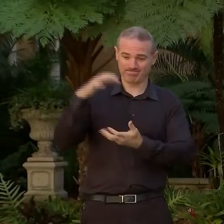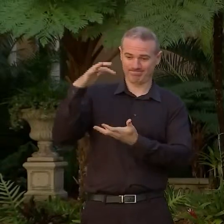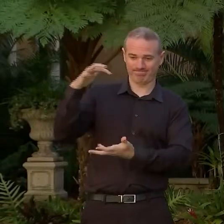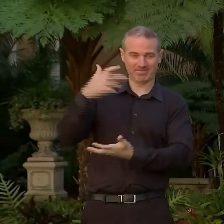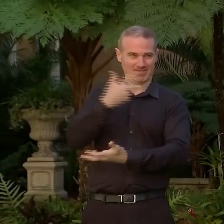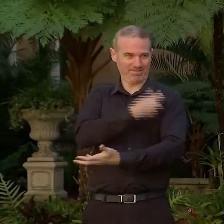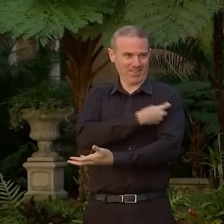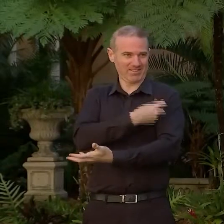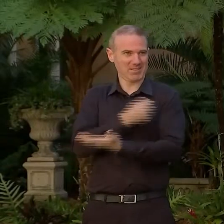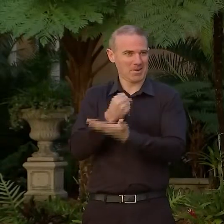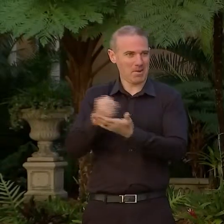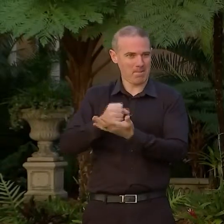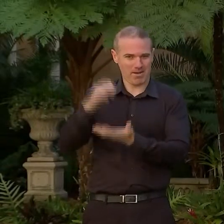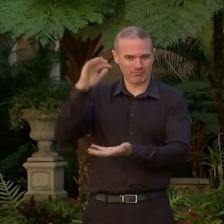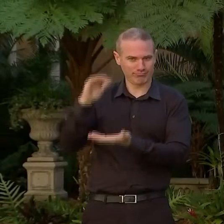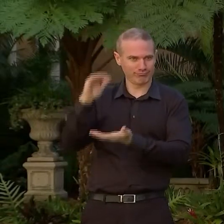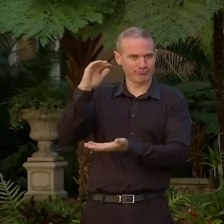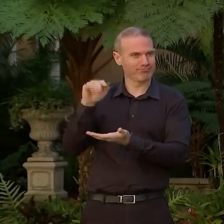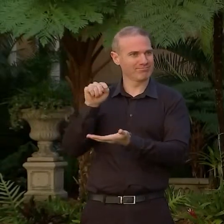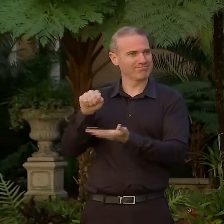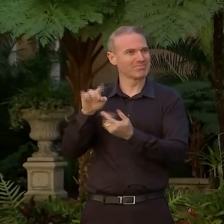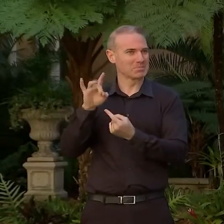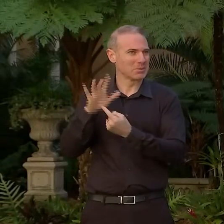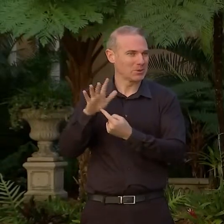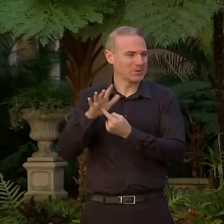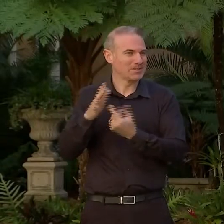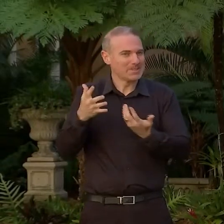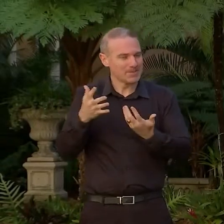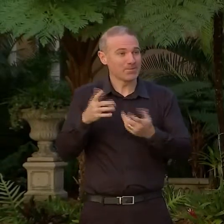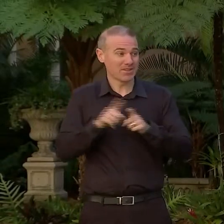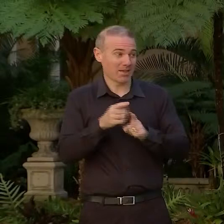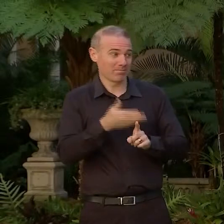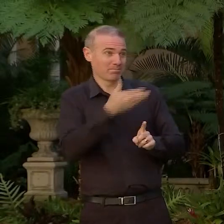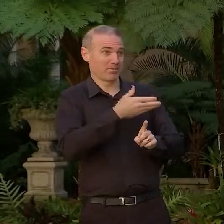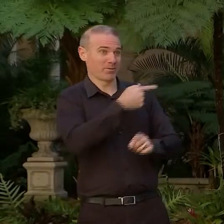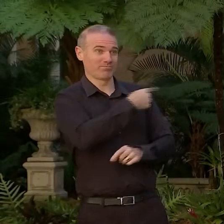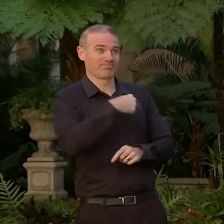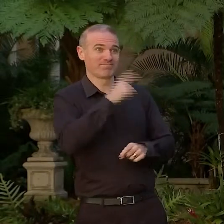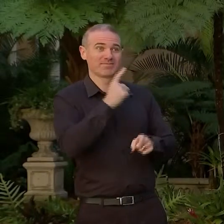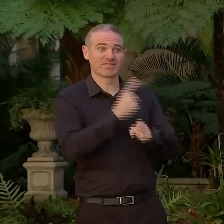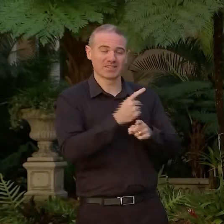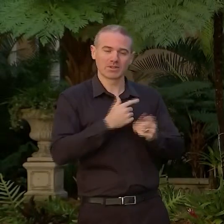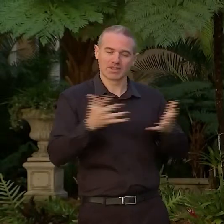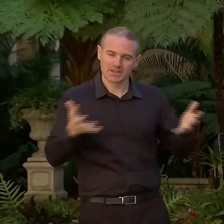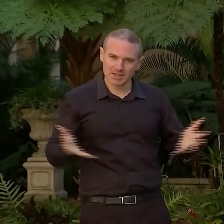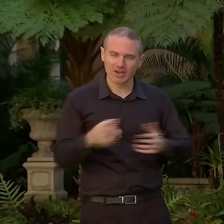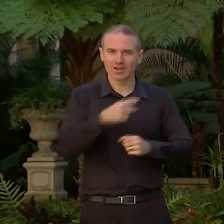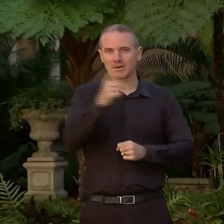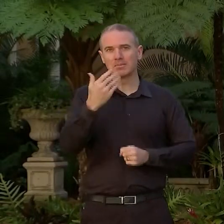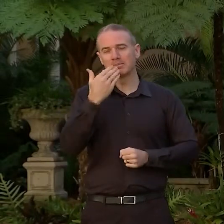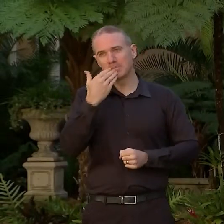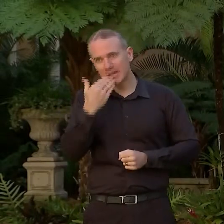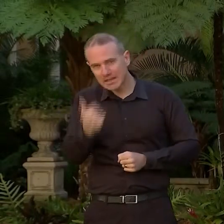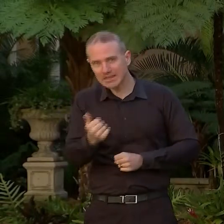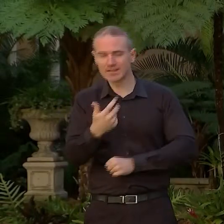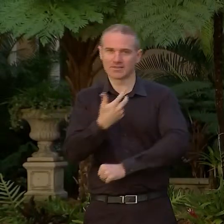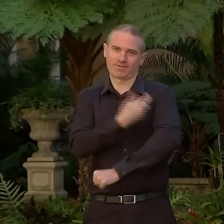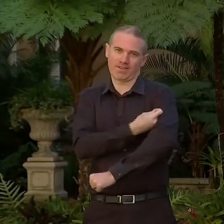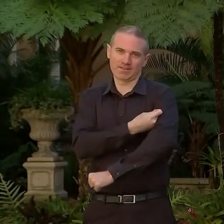and as the Chief Health Officer has said and the Health Minister has said, we encourage everyone to get vaccinated and they will be